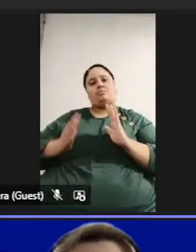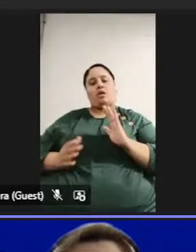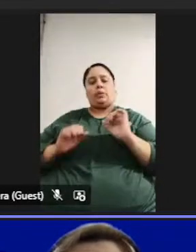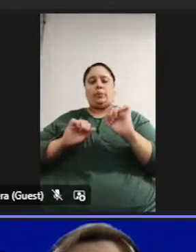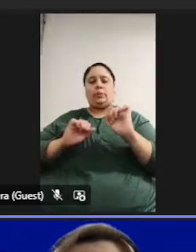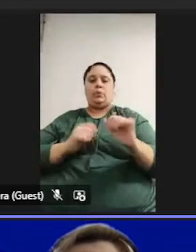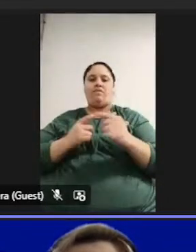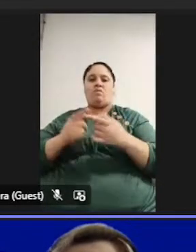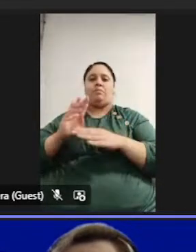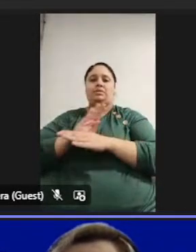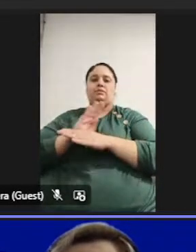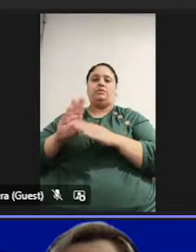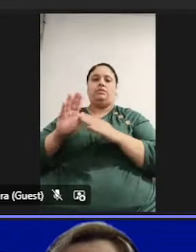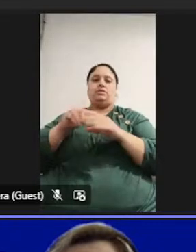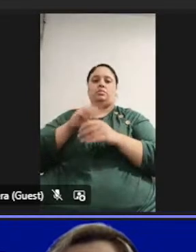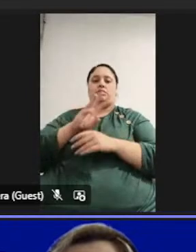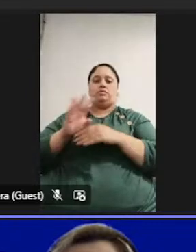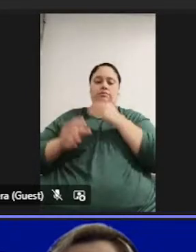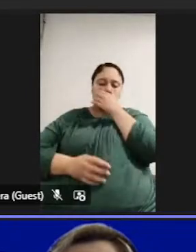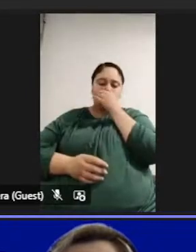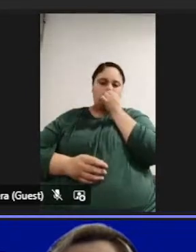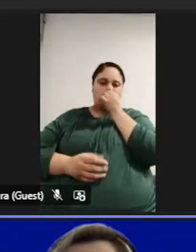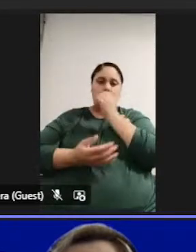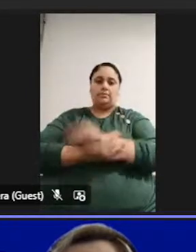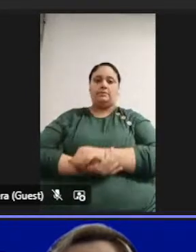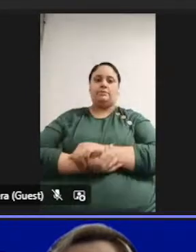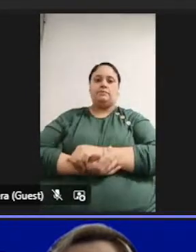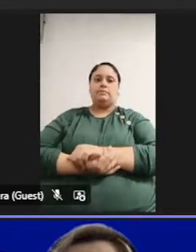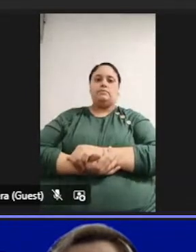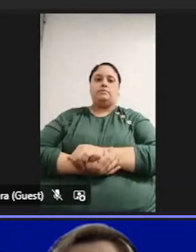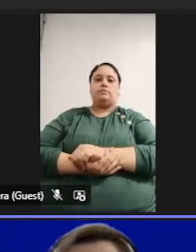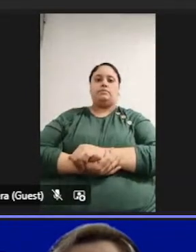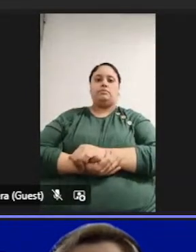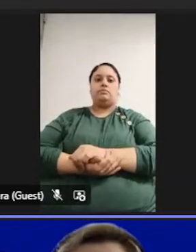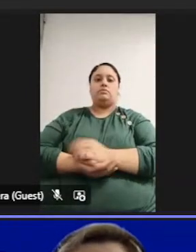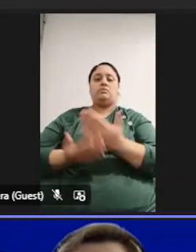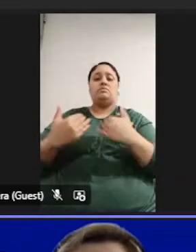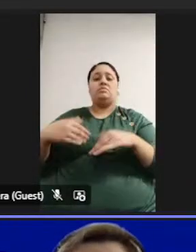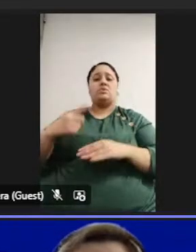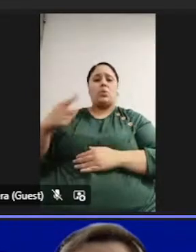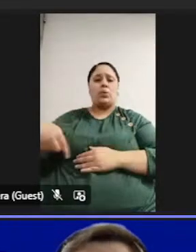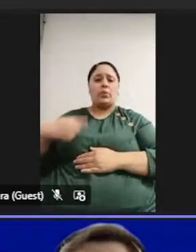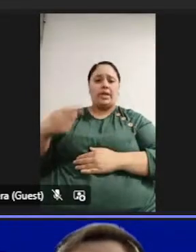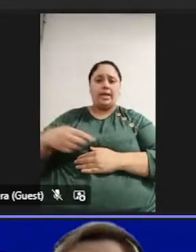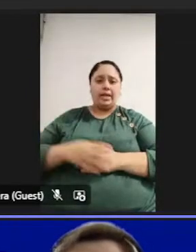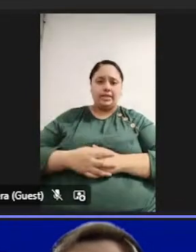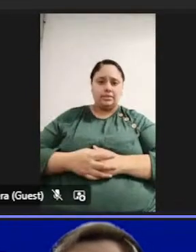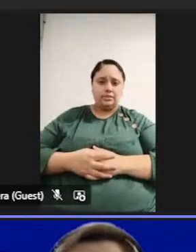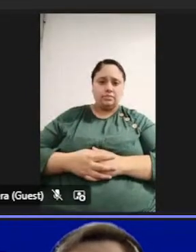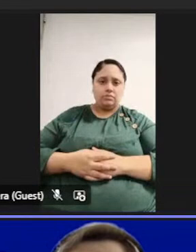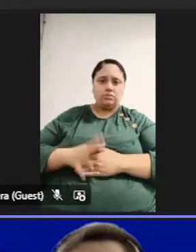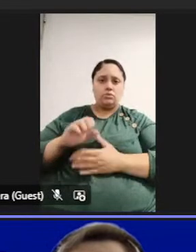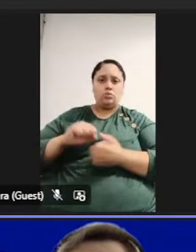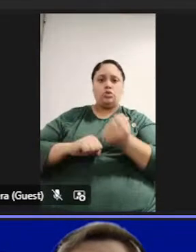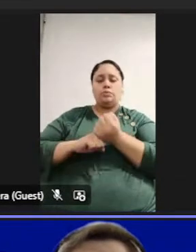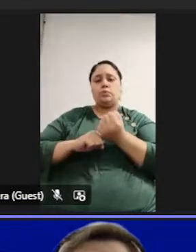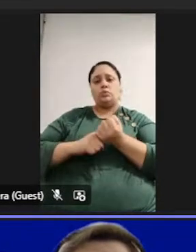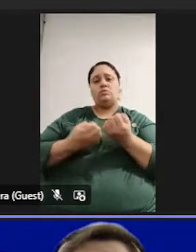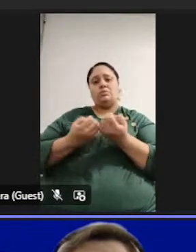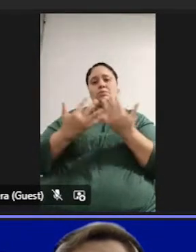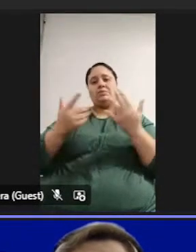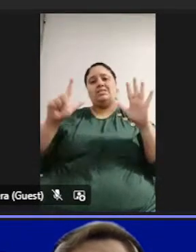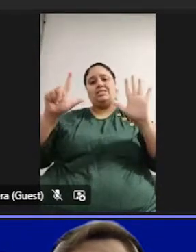Cape. In terms of wheeling, there we have supported 7 municipalities, and the city has their